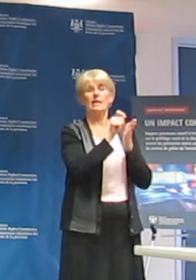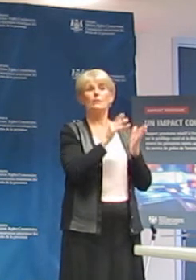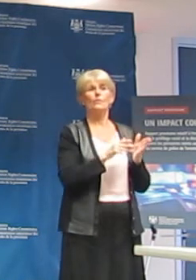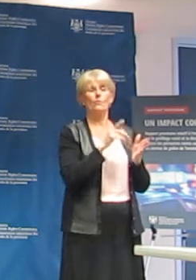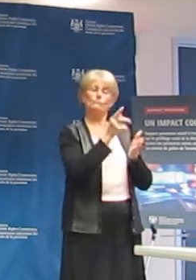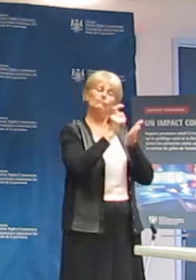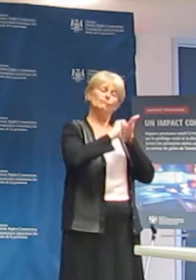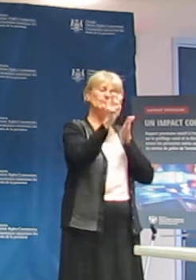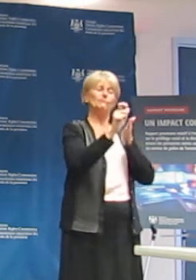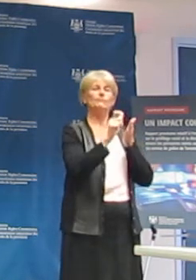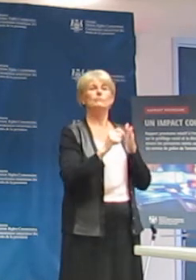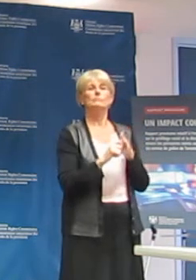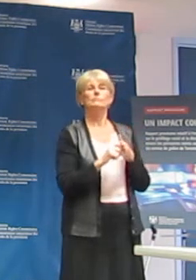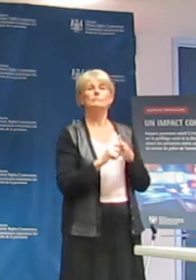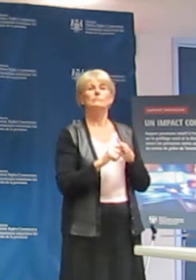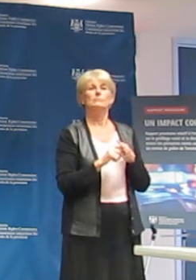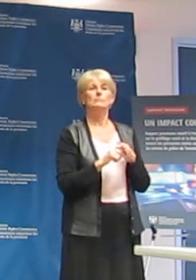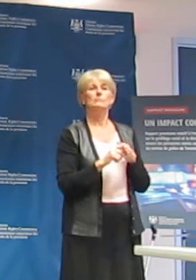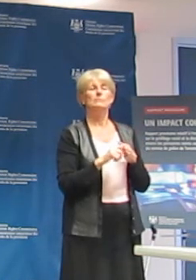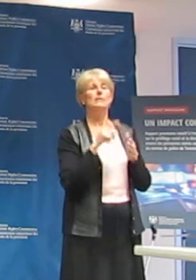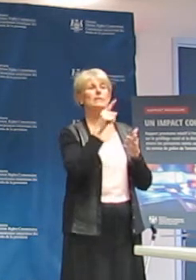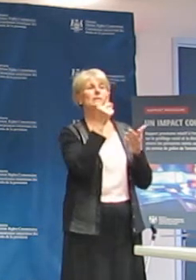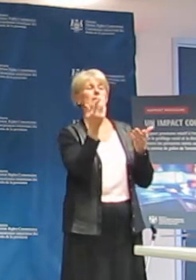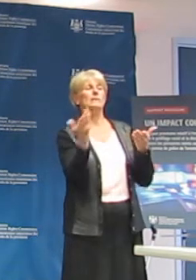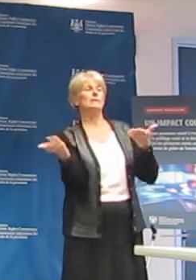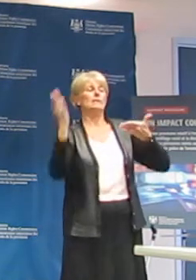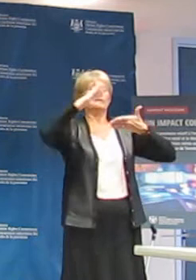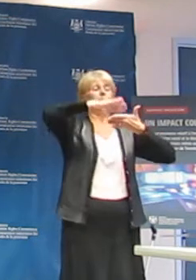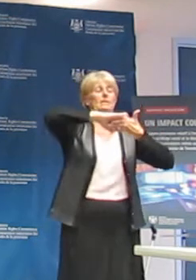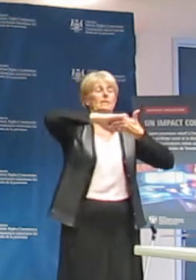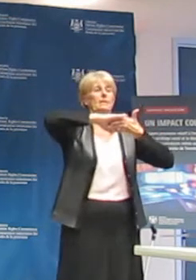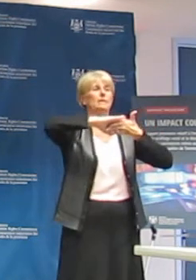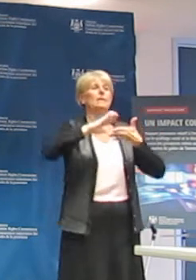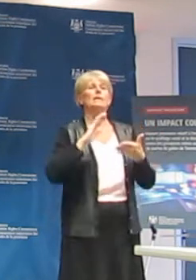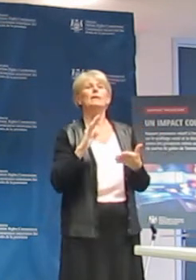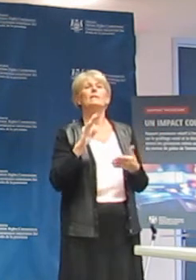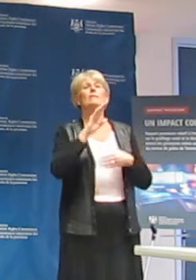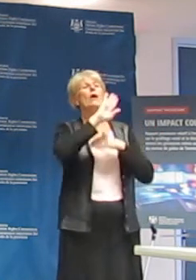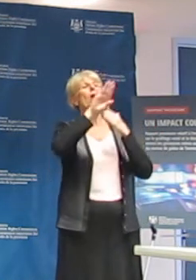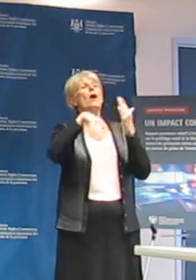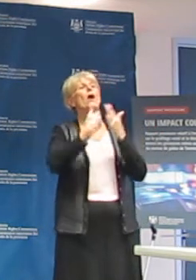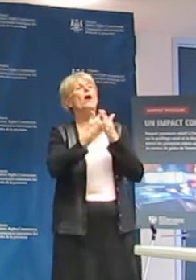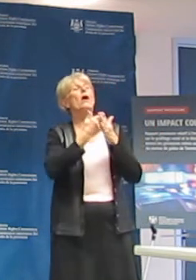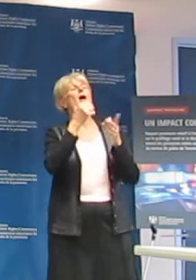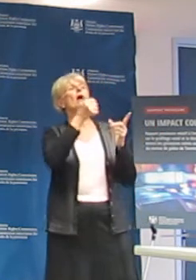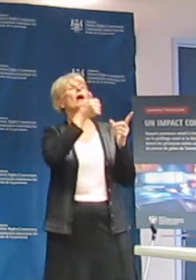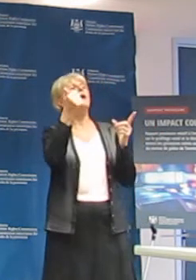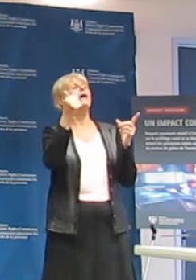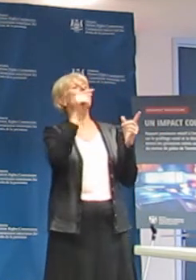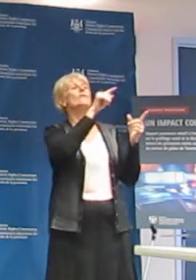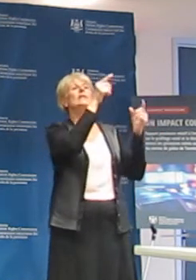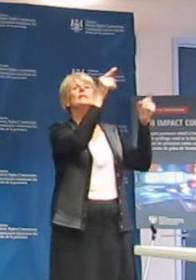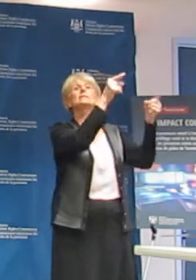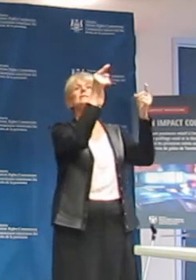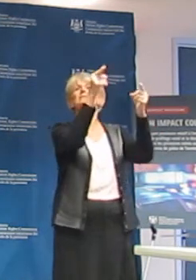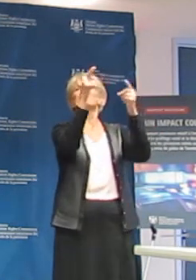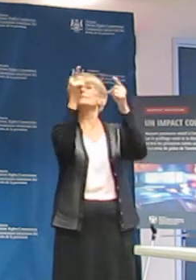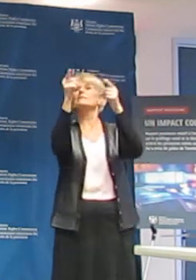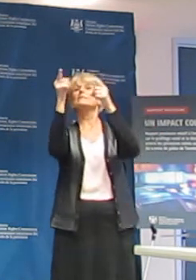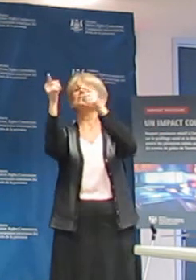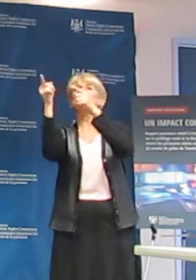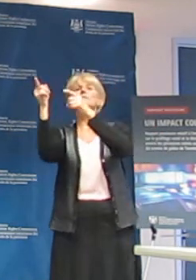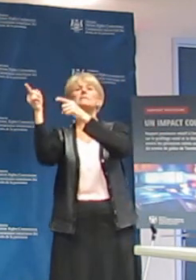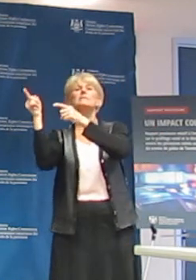made a headline and he superimposed the headlines from all other incidents and